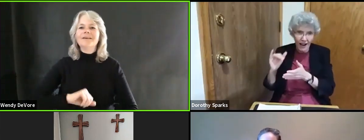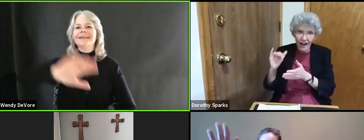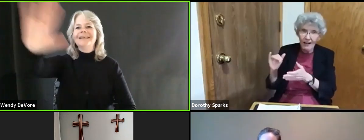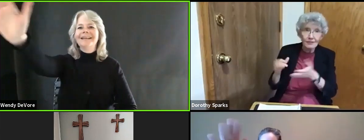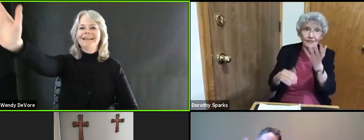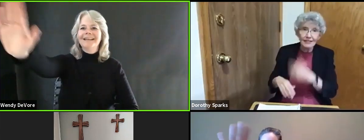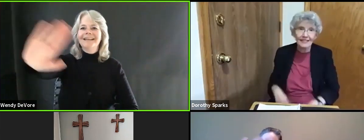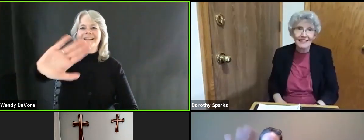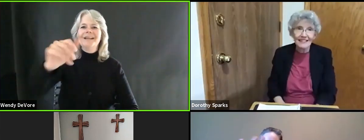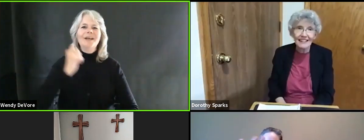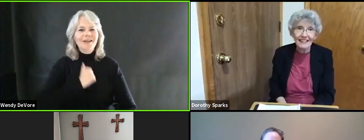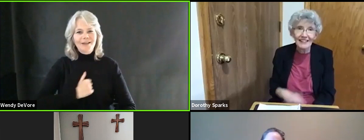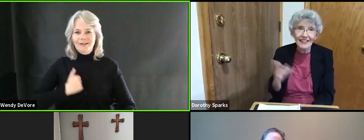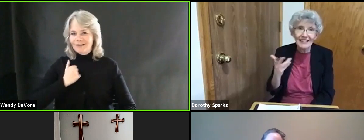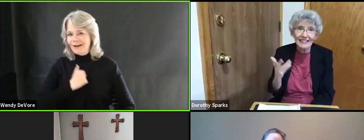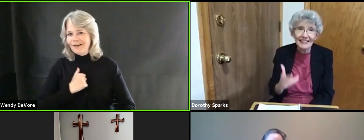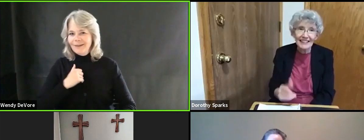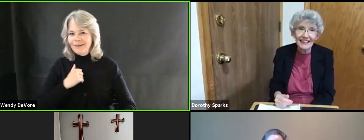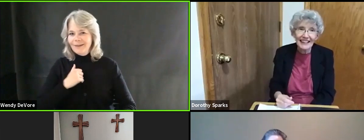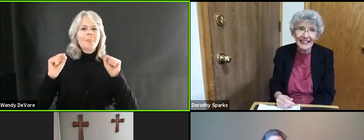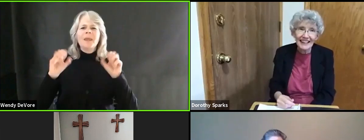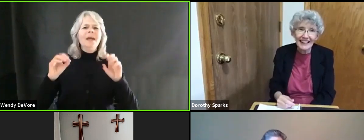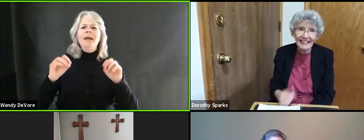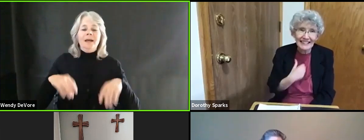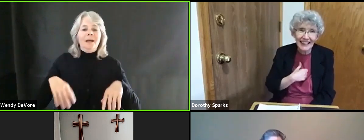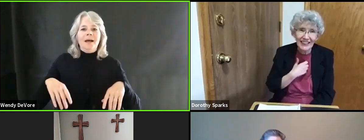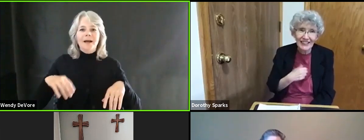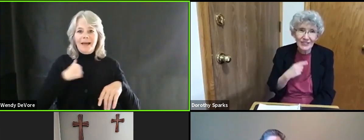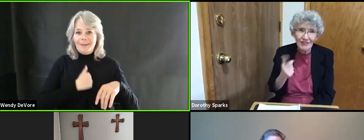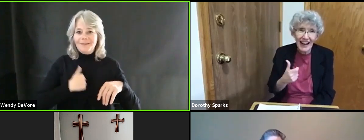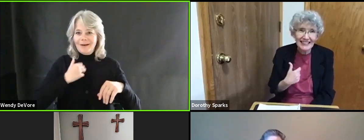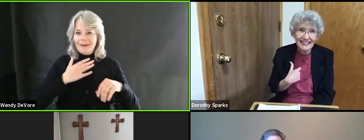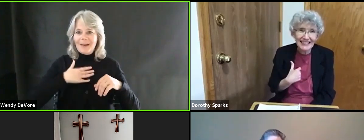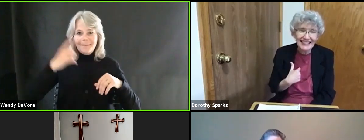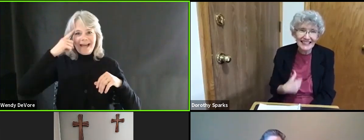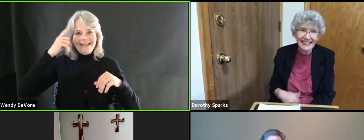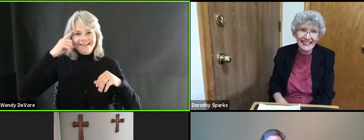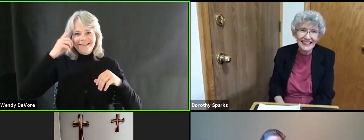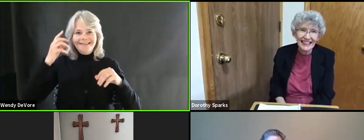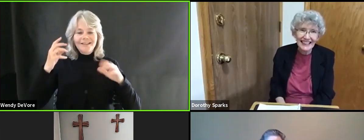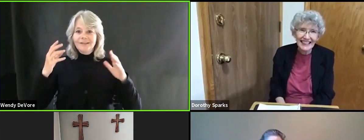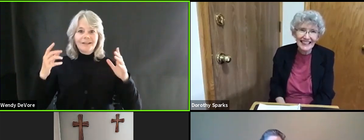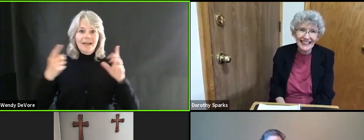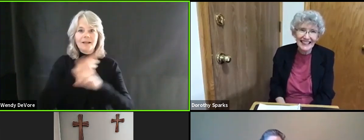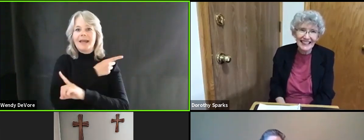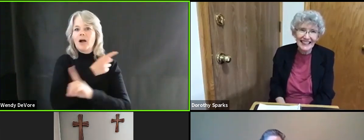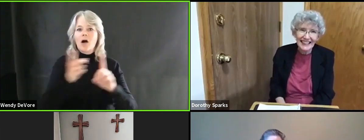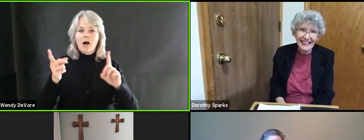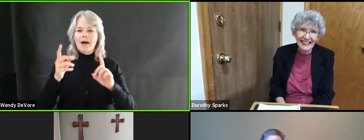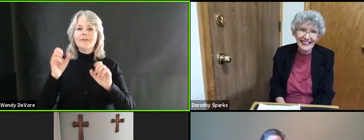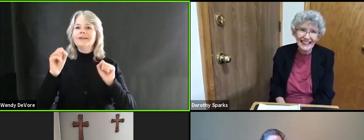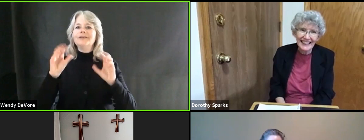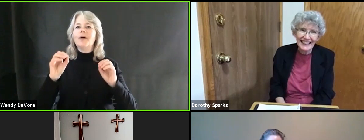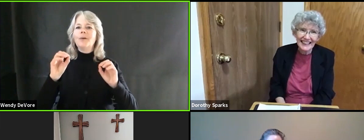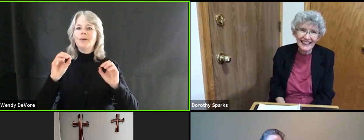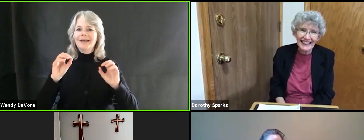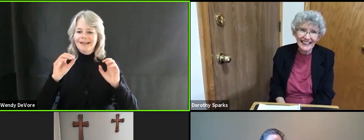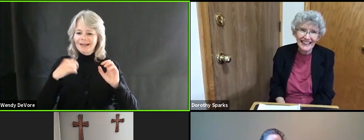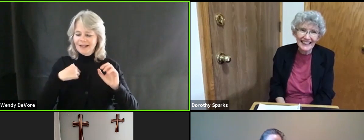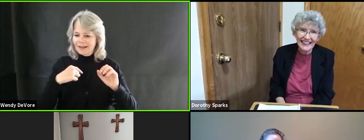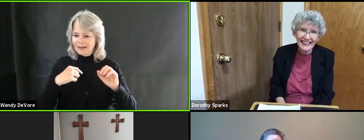Yeah, it's hard to, sorry. Oh, I'm sorry. My mind is just kind of like off.